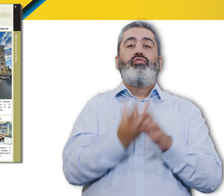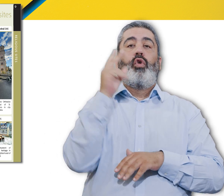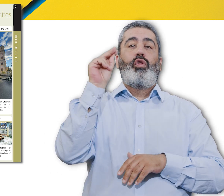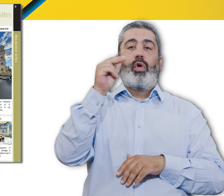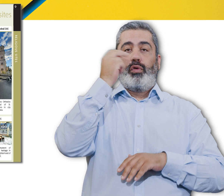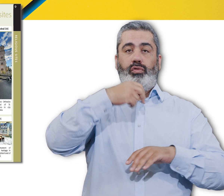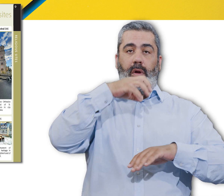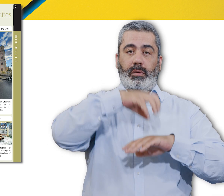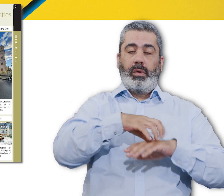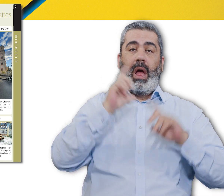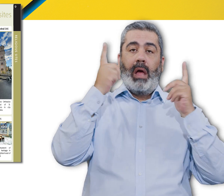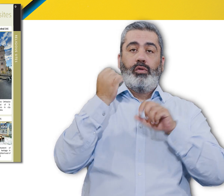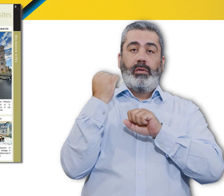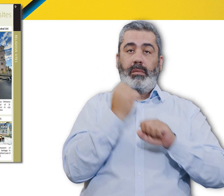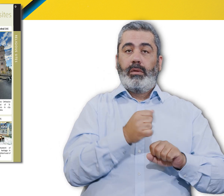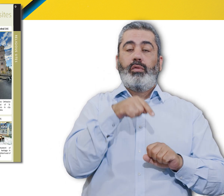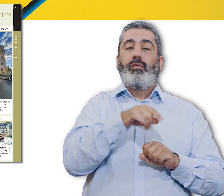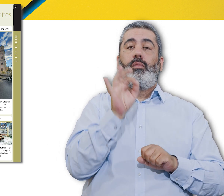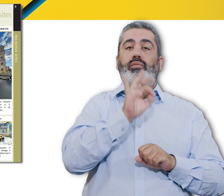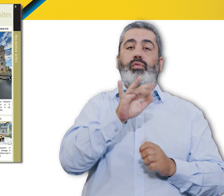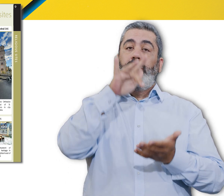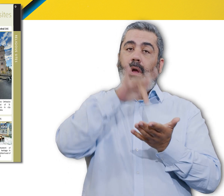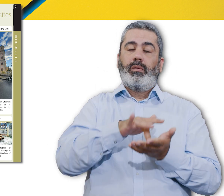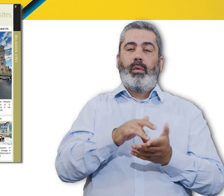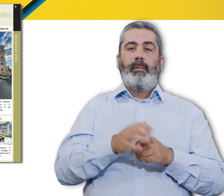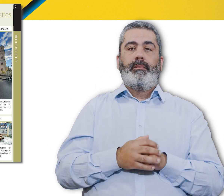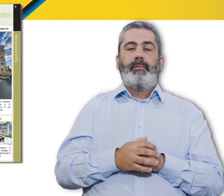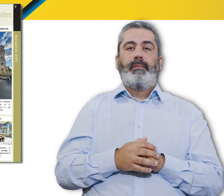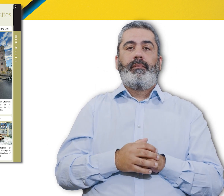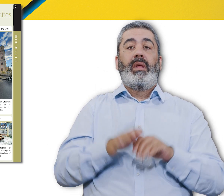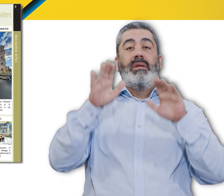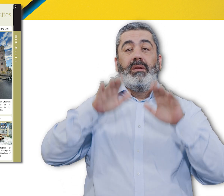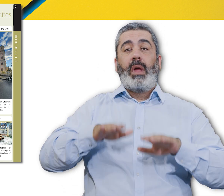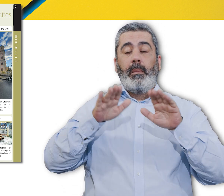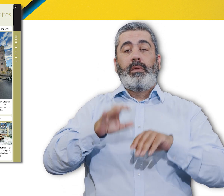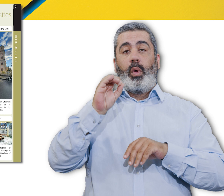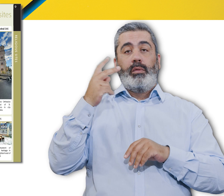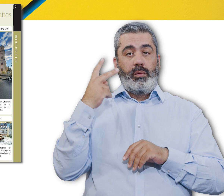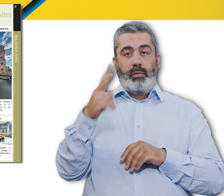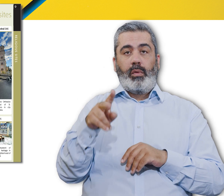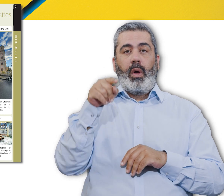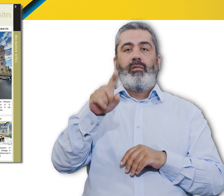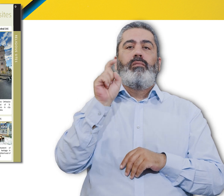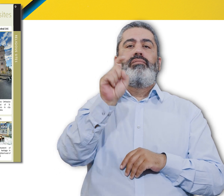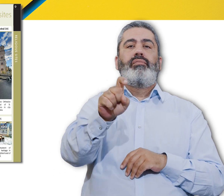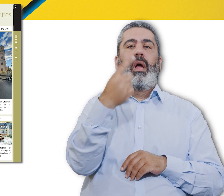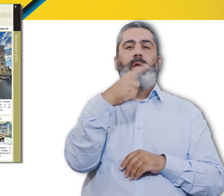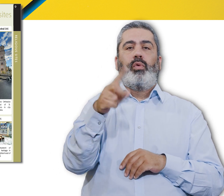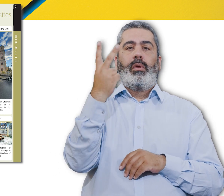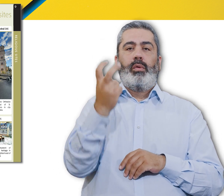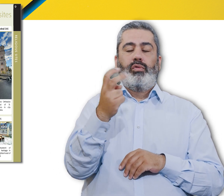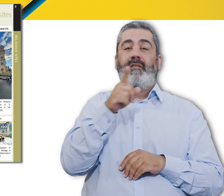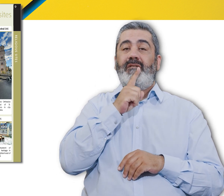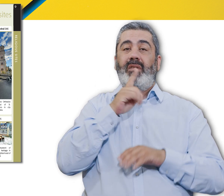Quarter. St. Demetrius Cathedral. Point 33 on the map number 123. The New